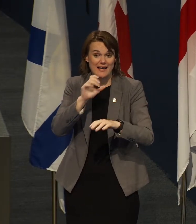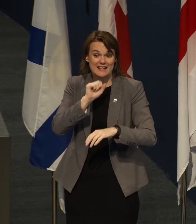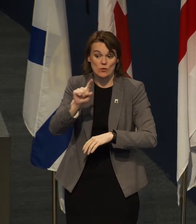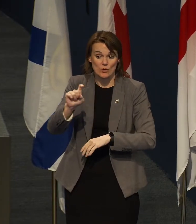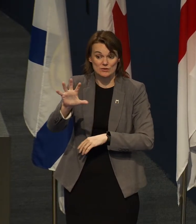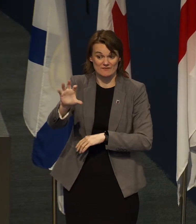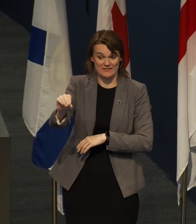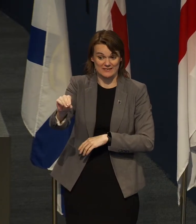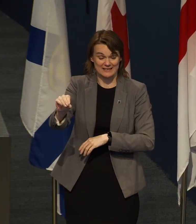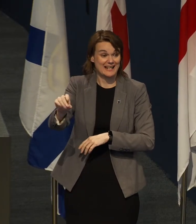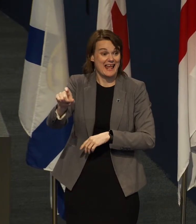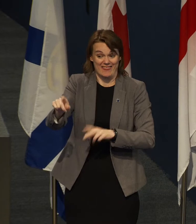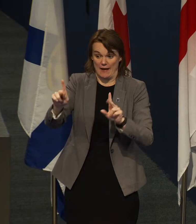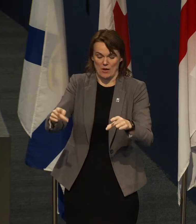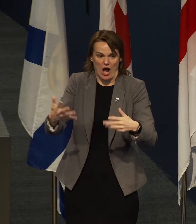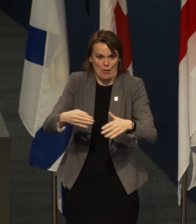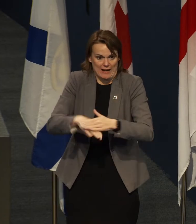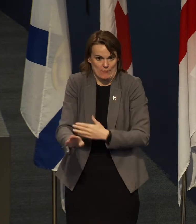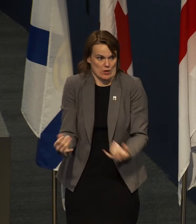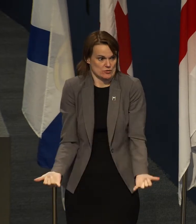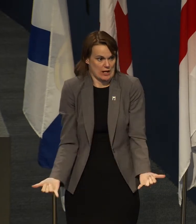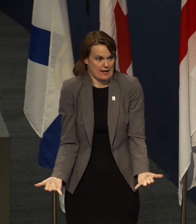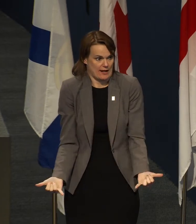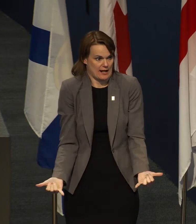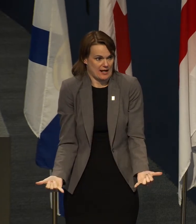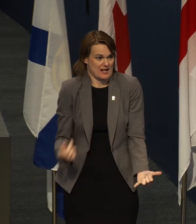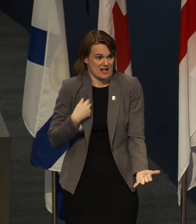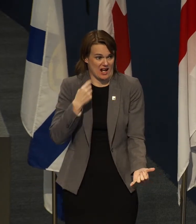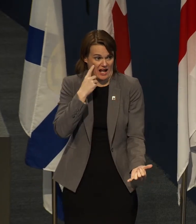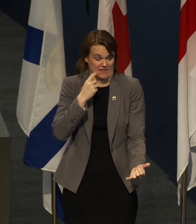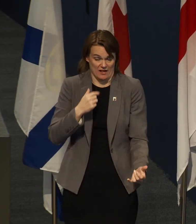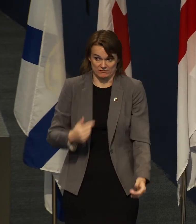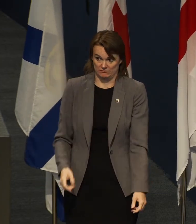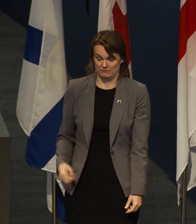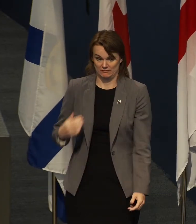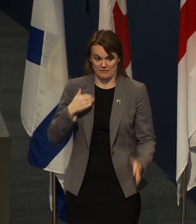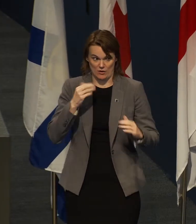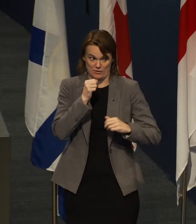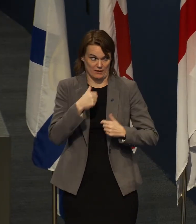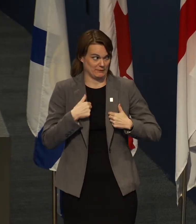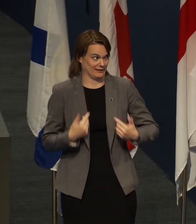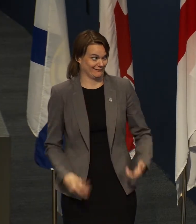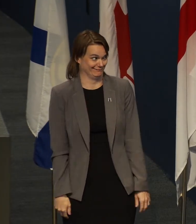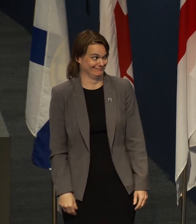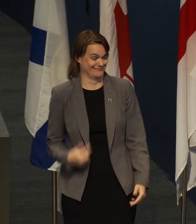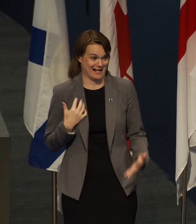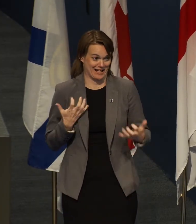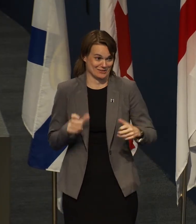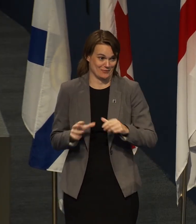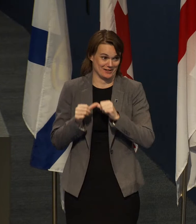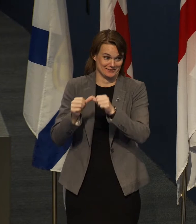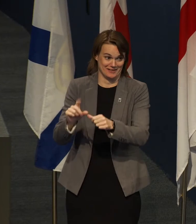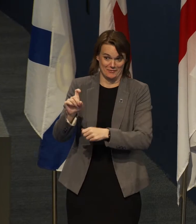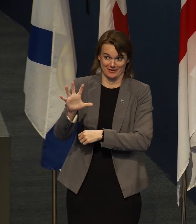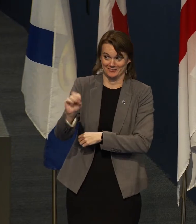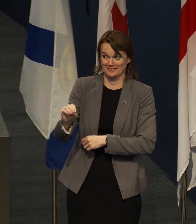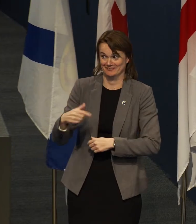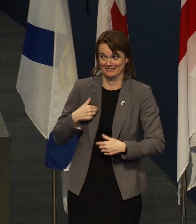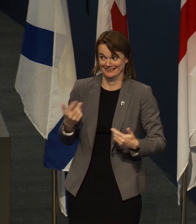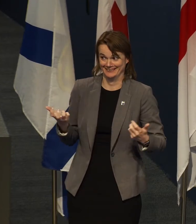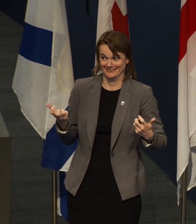been born. Now, when I heard that, I said, God, I hope that's not me living to 150 years